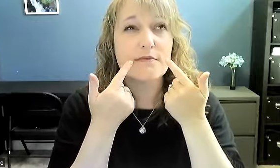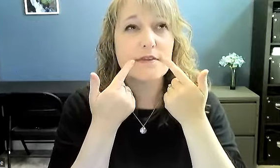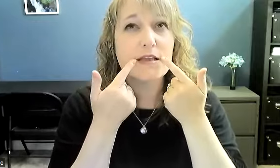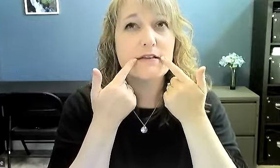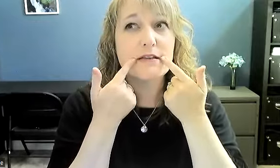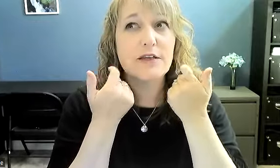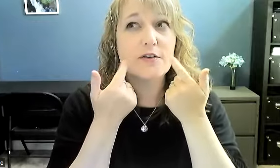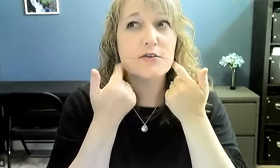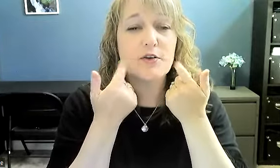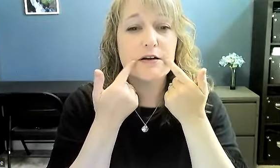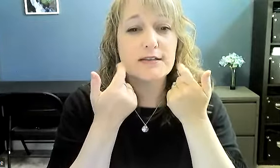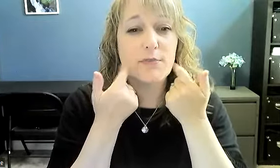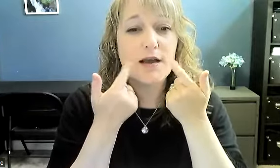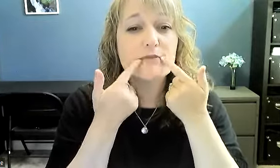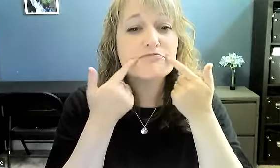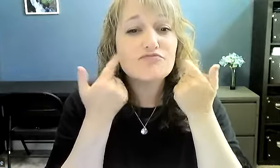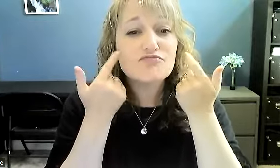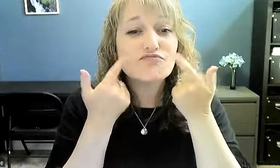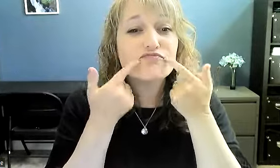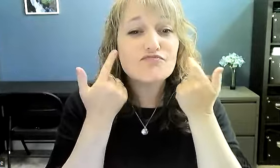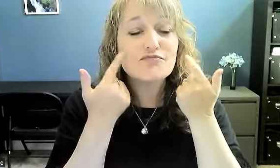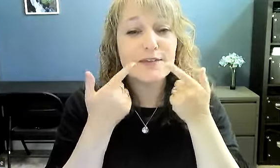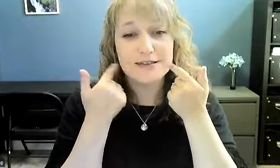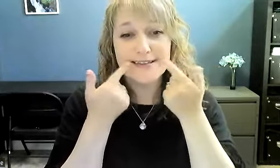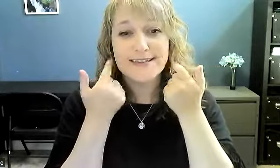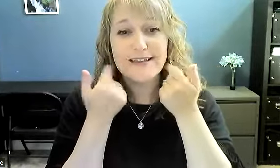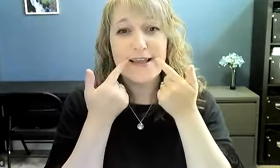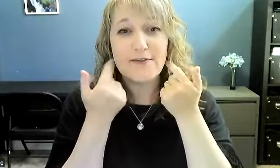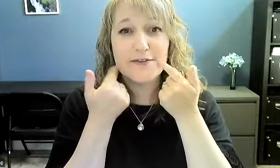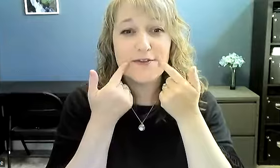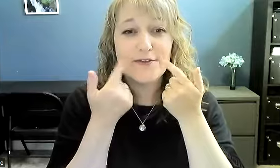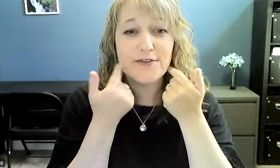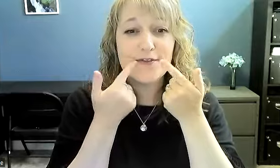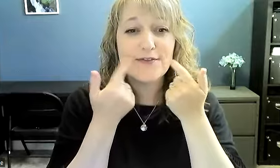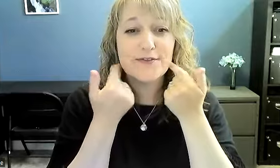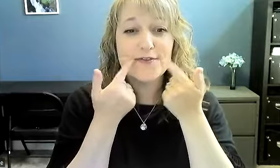well, it's like you're drawing a smile, right? Laugh.